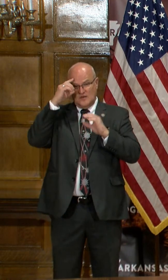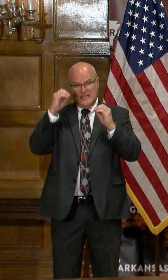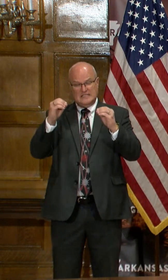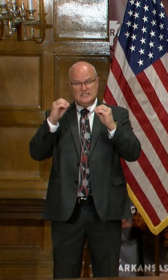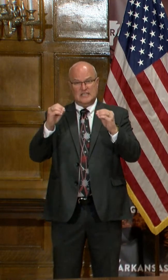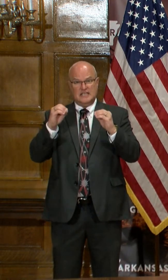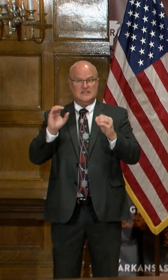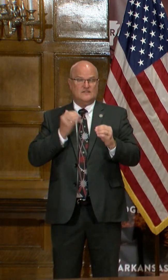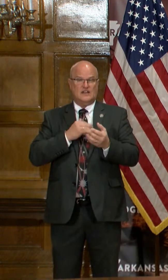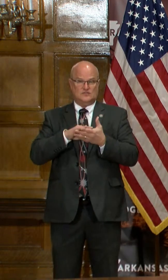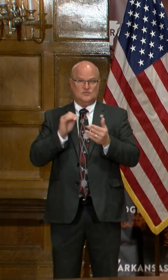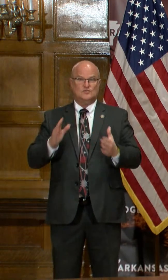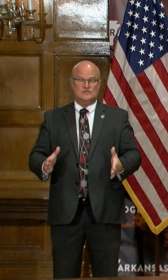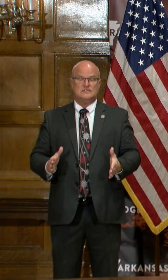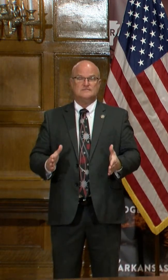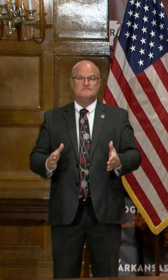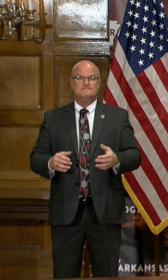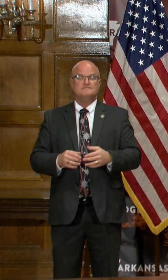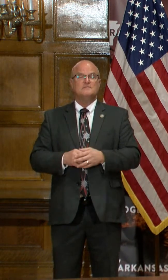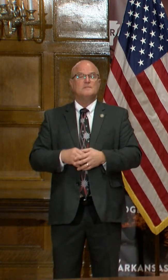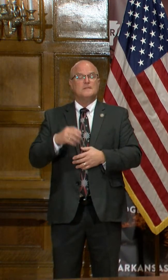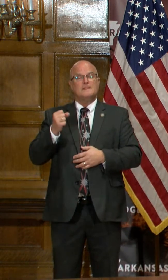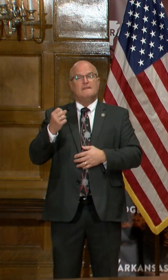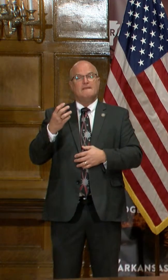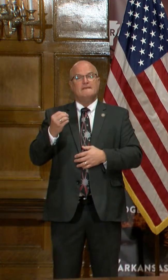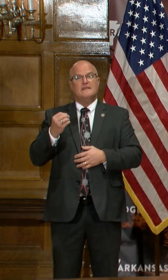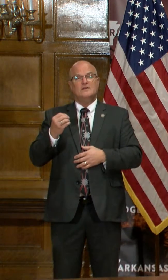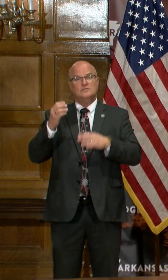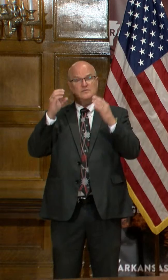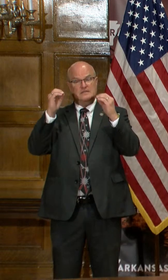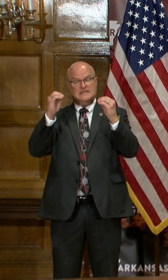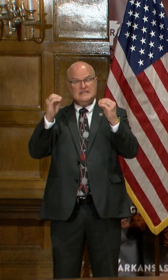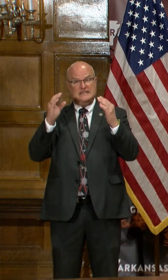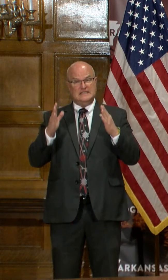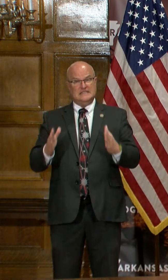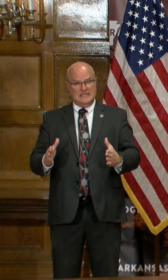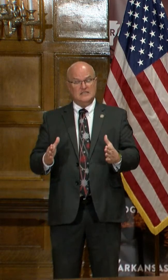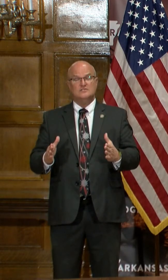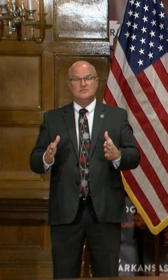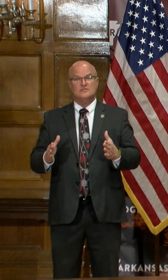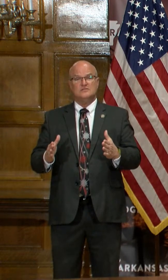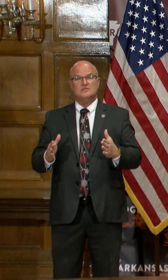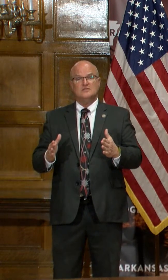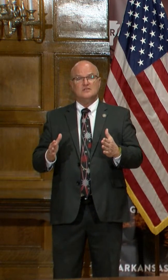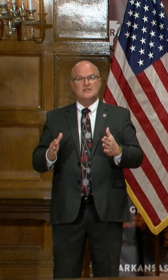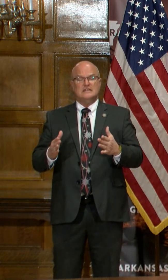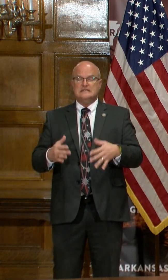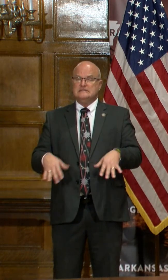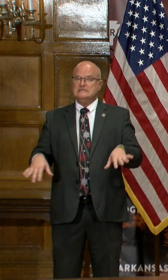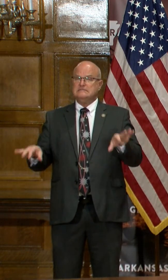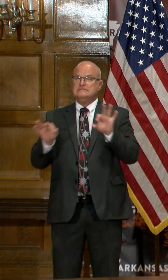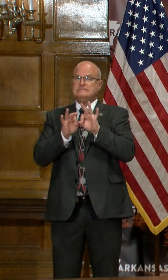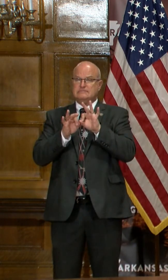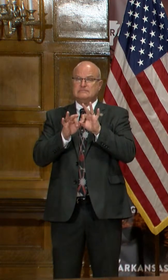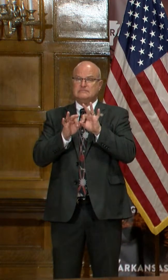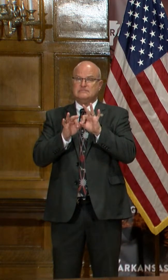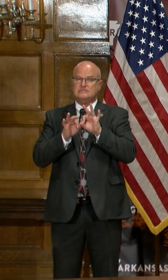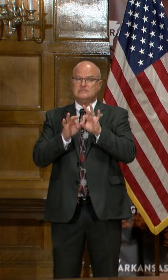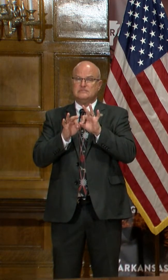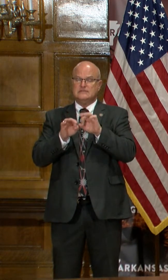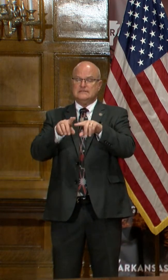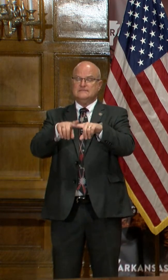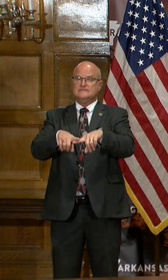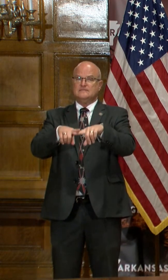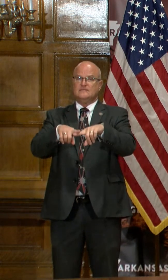and well-being of our students. And so the teachers are critical to this effort. We've had to